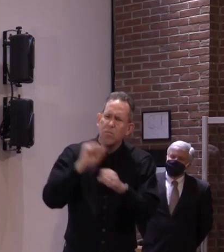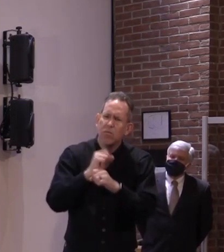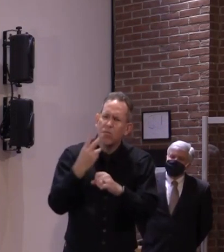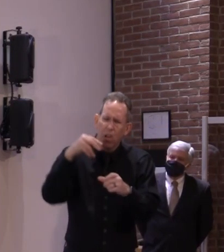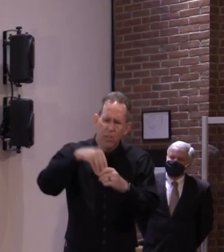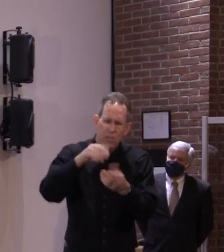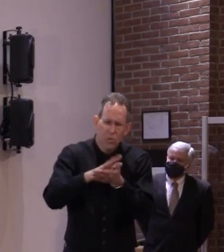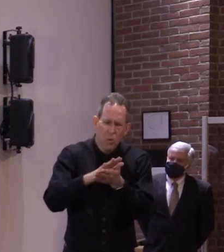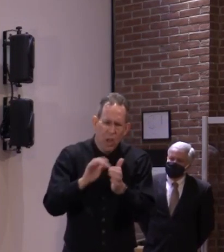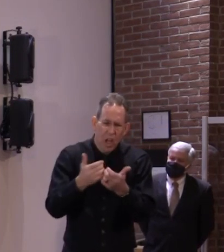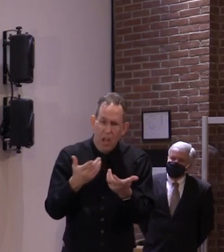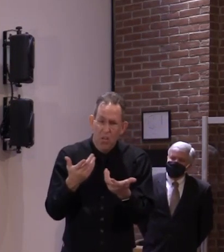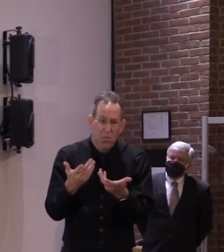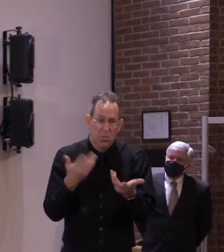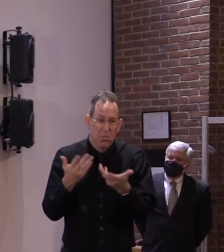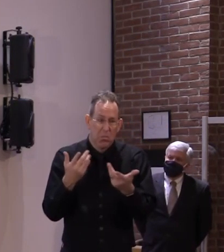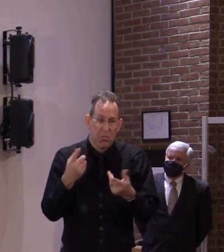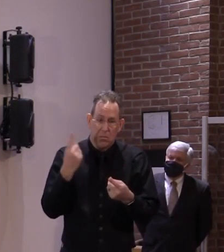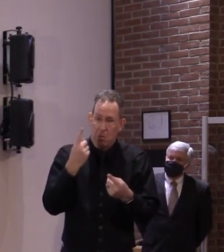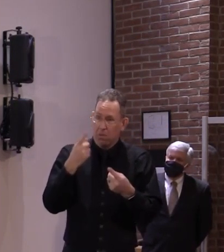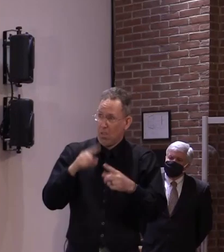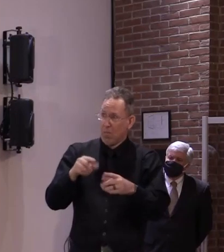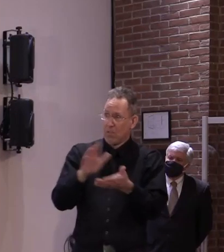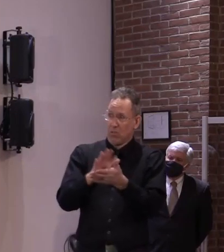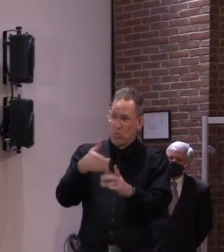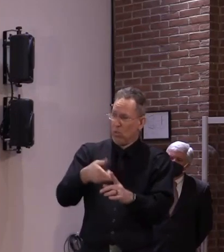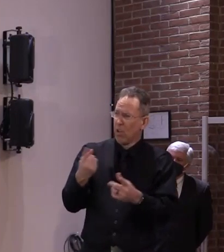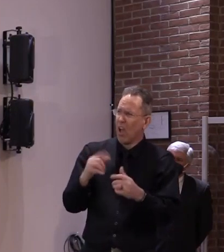particular instance? Yeah, so